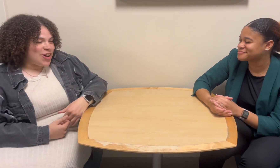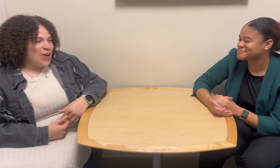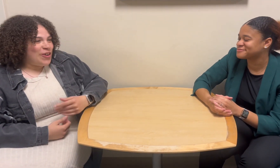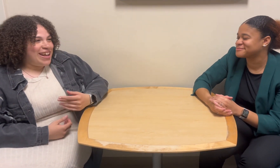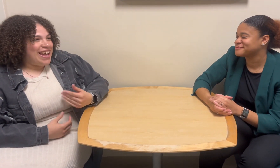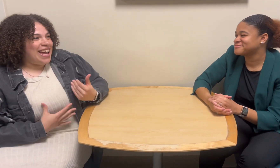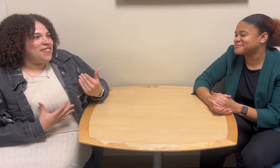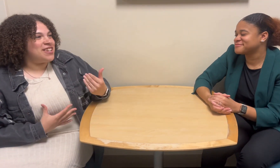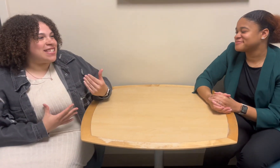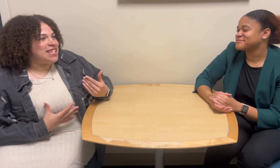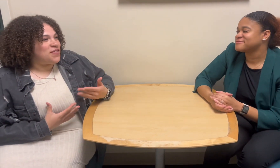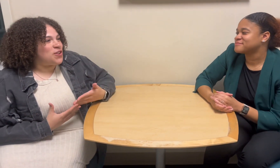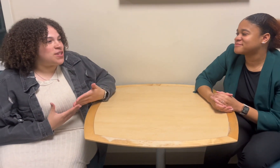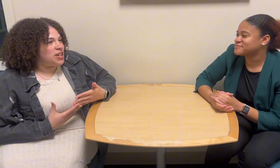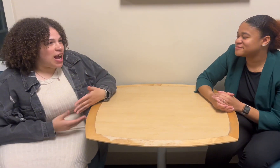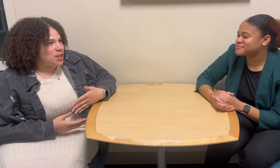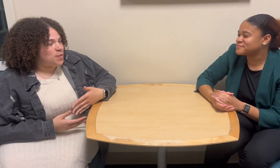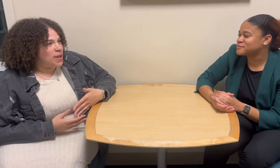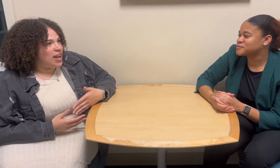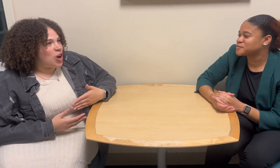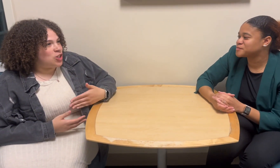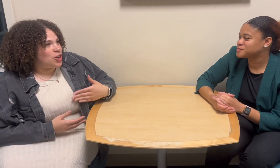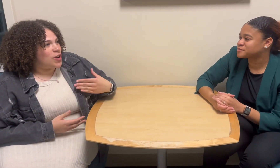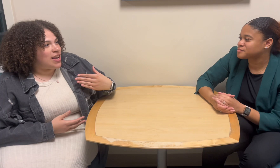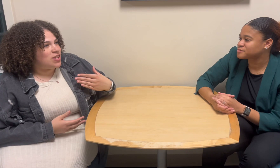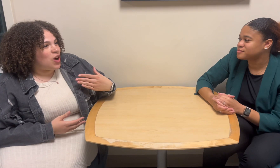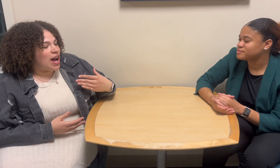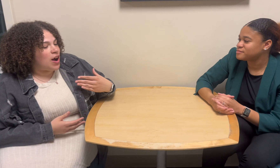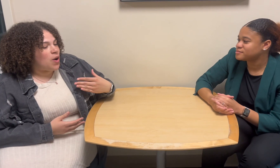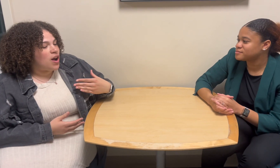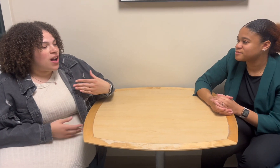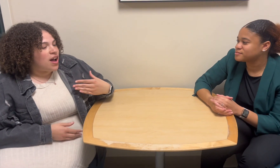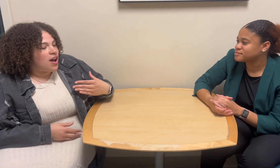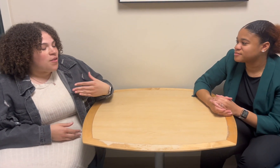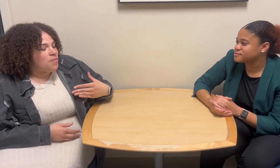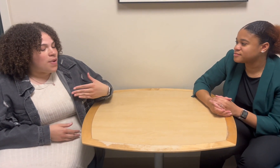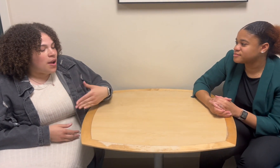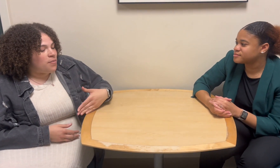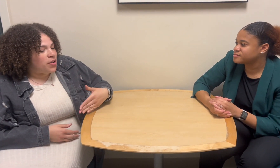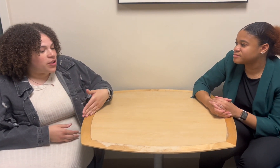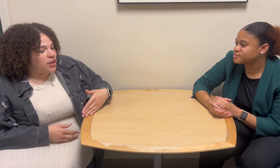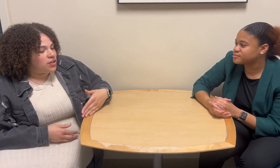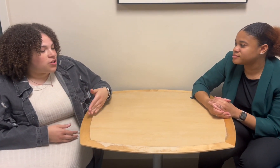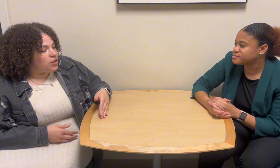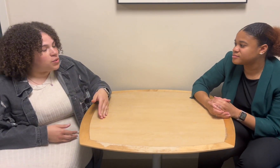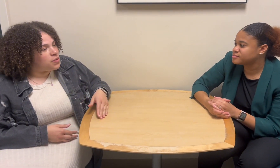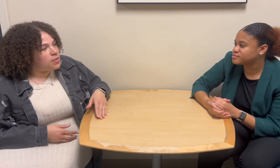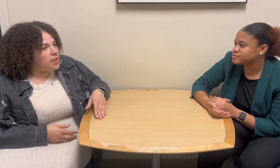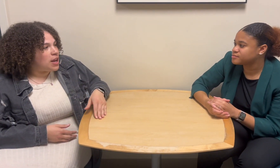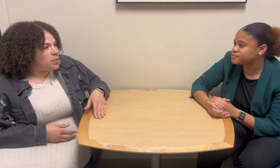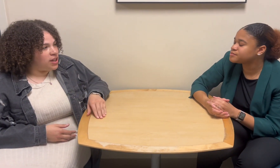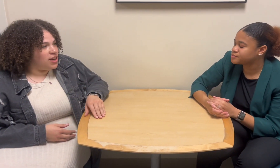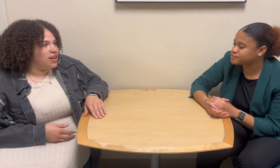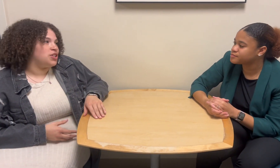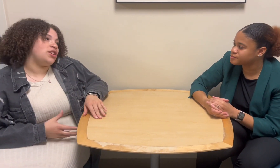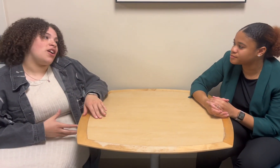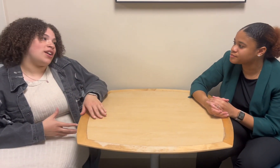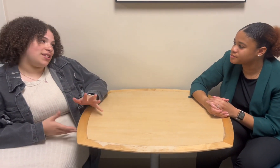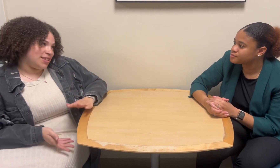So it was difficult to grasp. And also, I saw how my mother struggled with me being able to hear. She honestly didn't